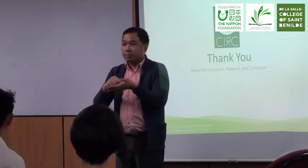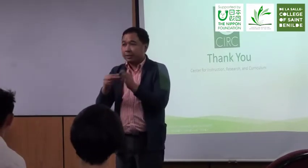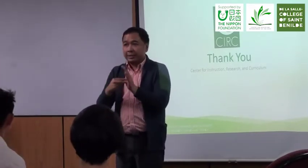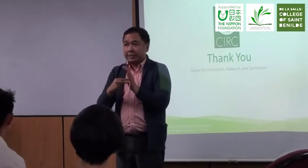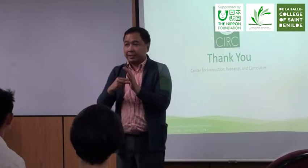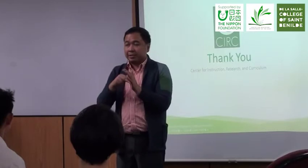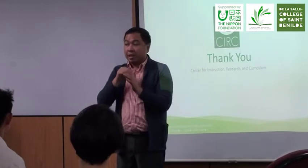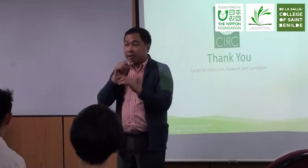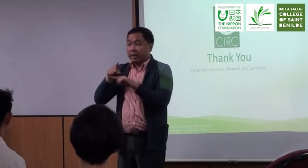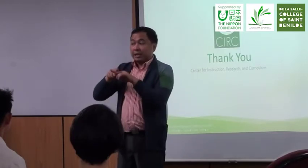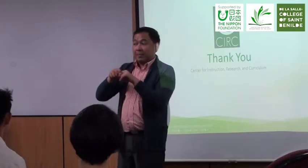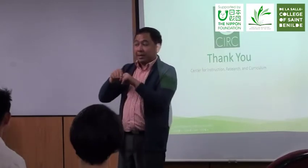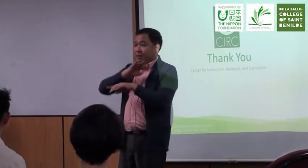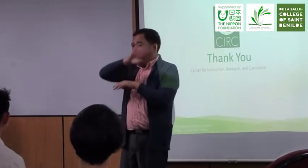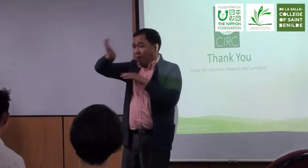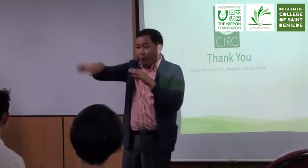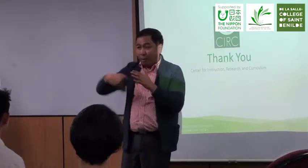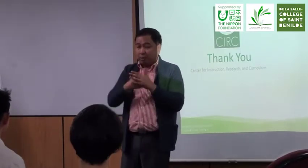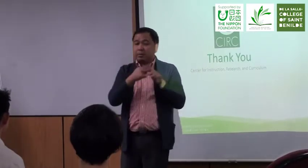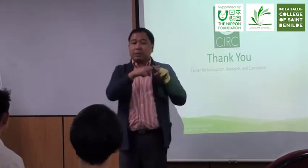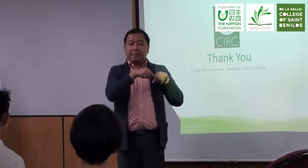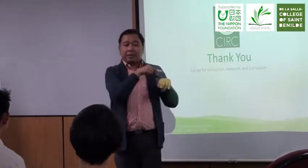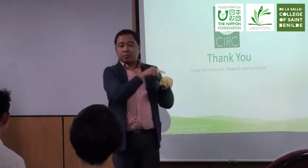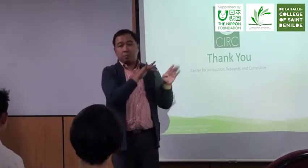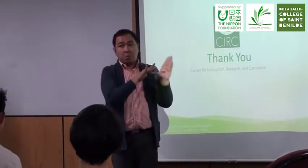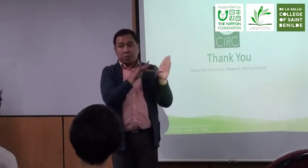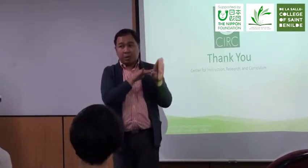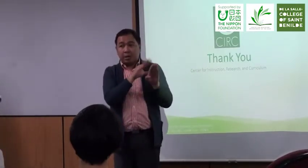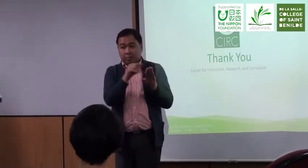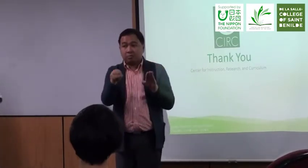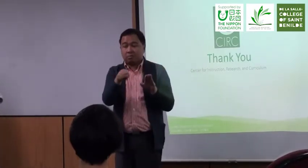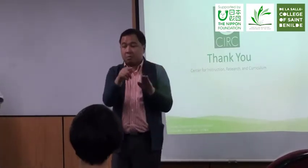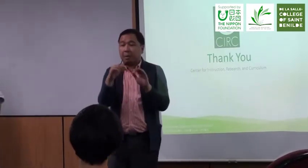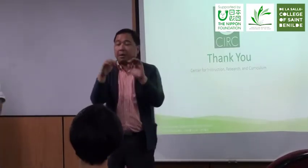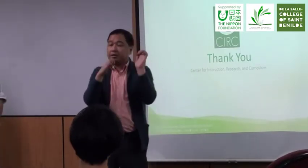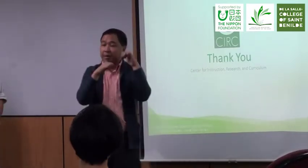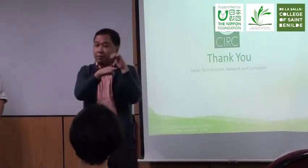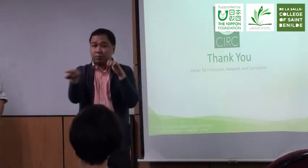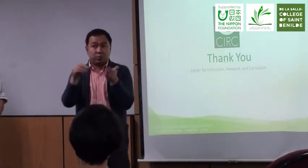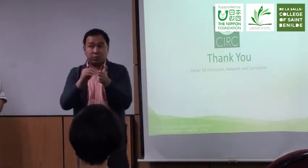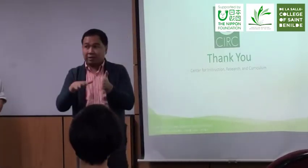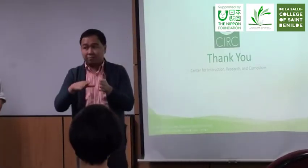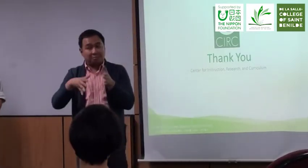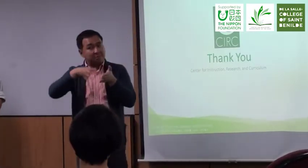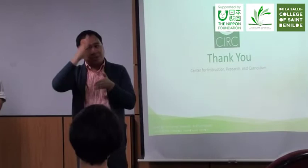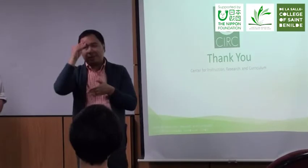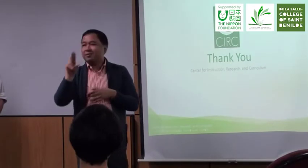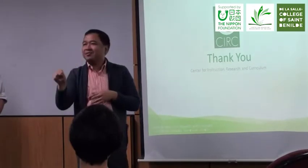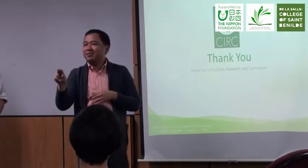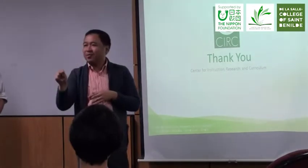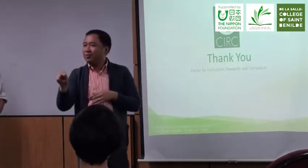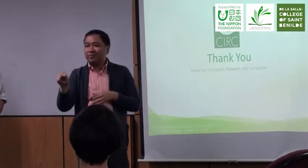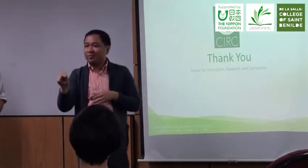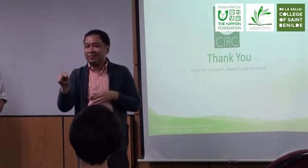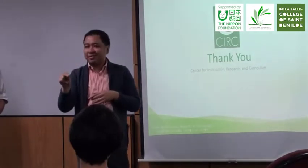cannot really rely everything on MOODLE and expect them to learn. Of course, it's just an aid that